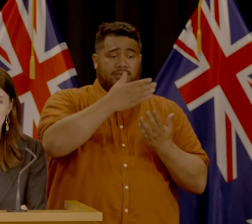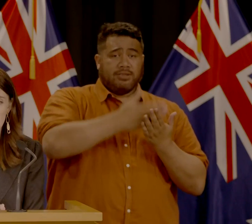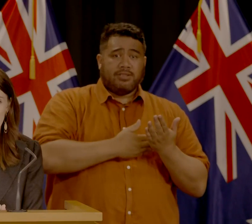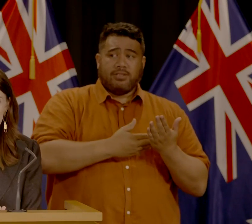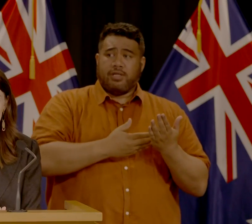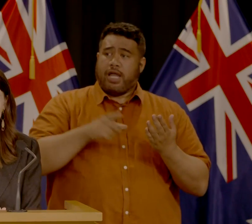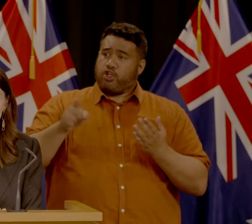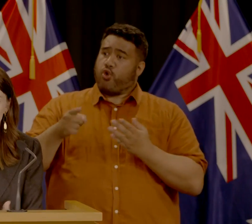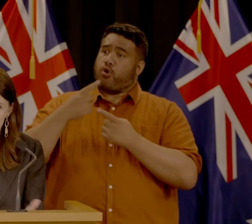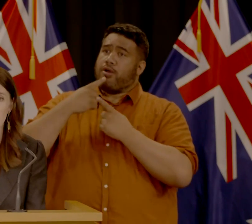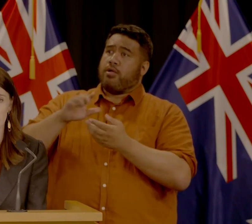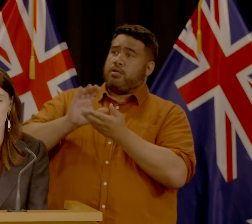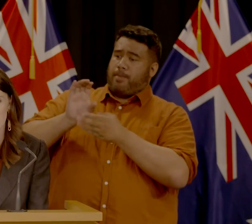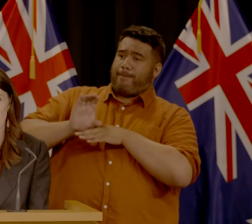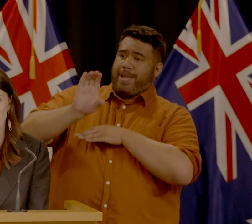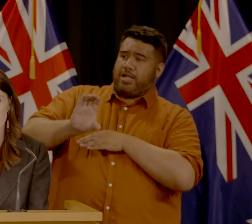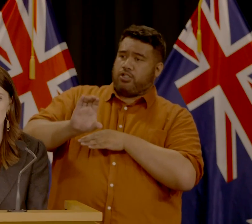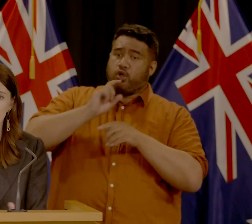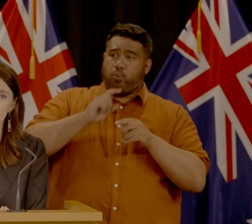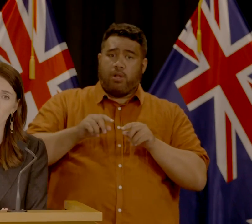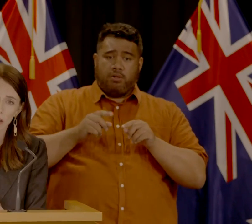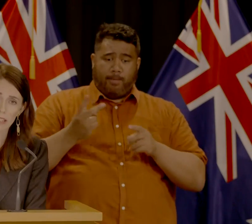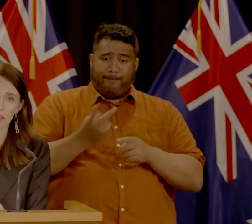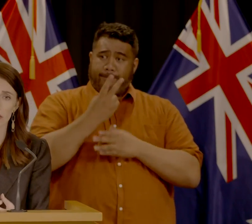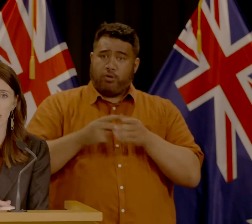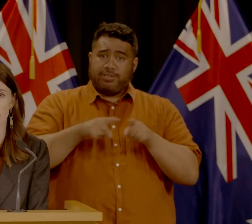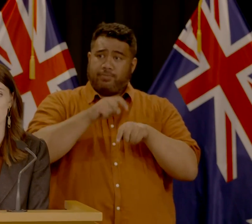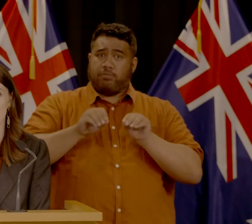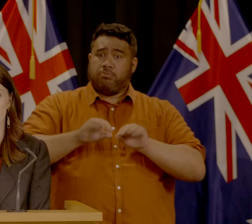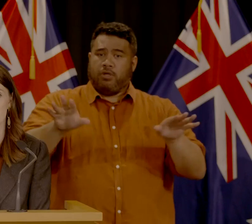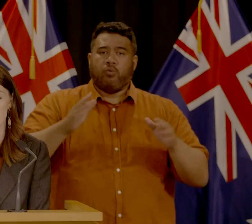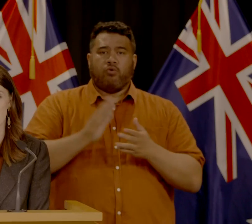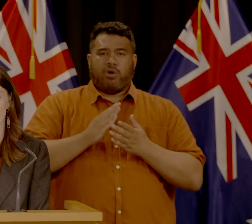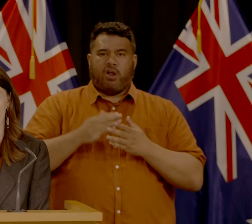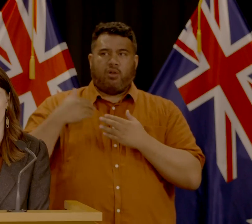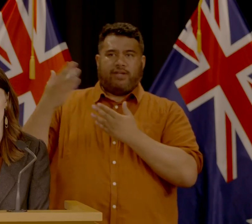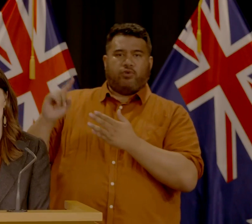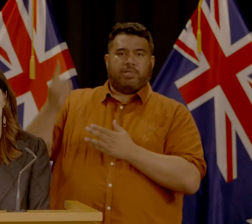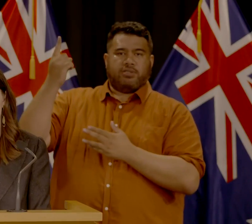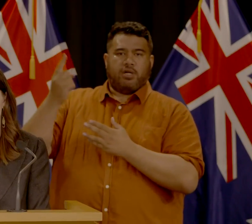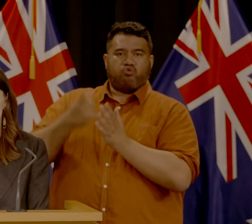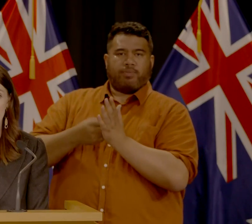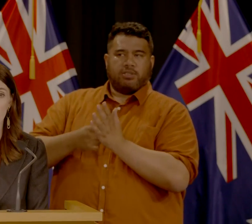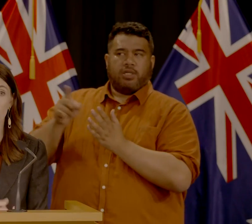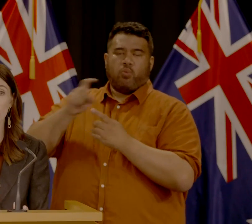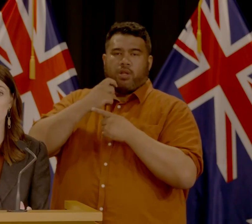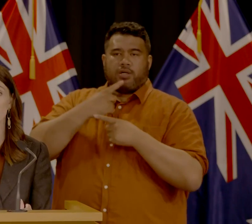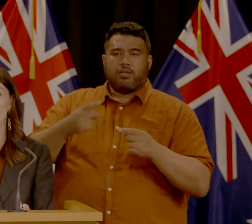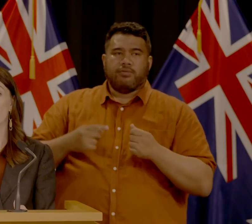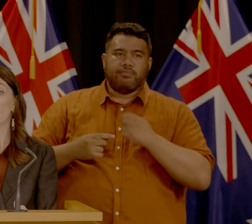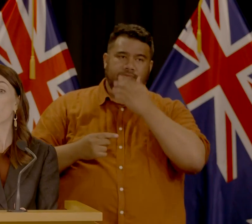As I've said, this is preliminary advice, and so I'll leave those matters to Minister Grant Robertson.